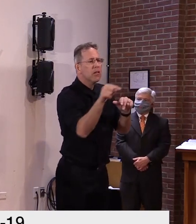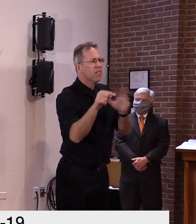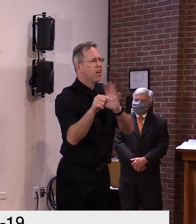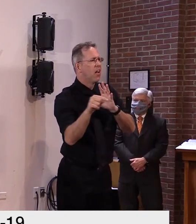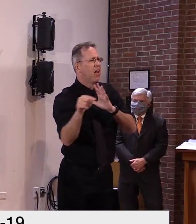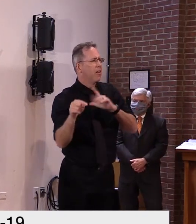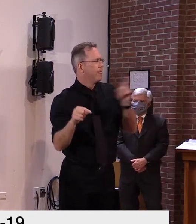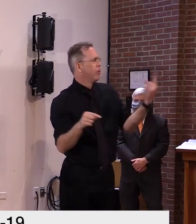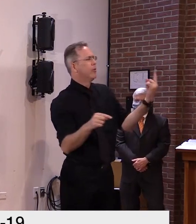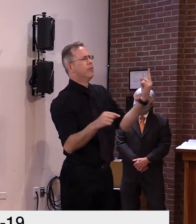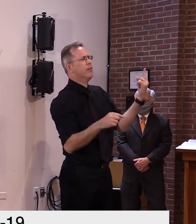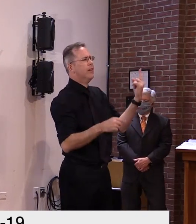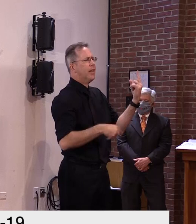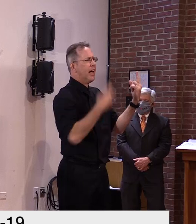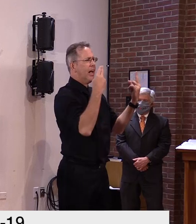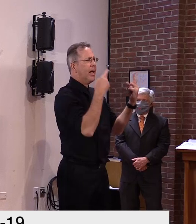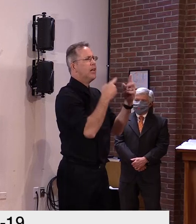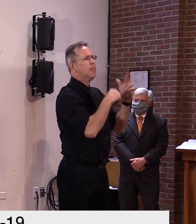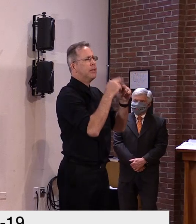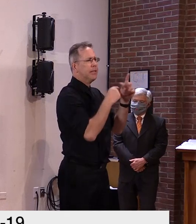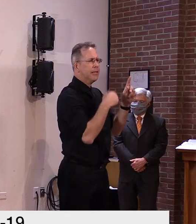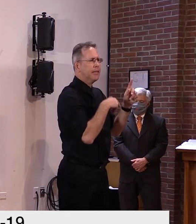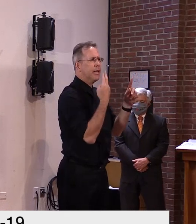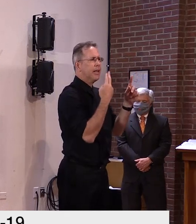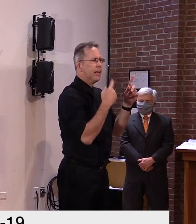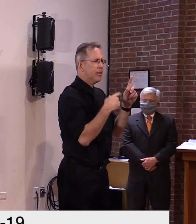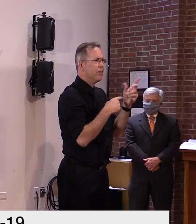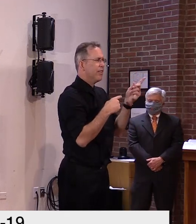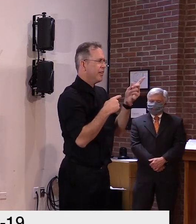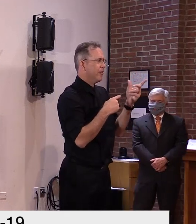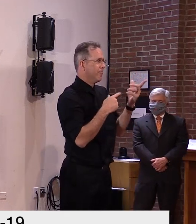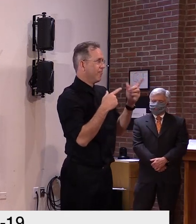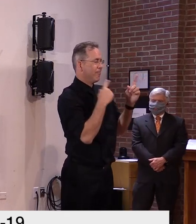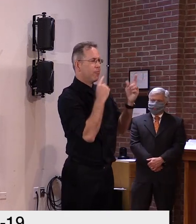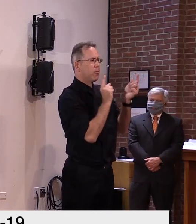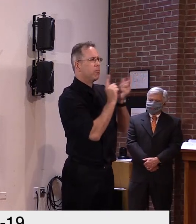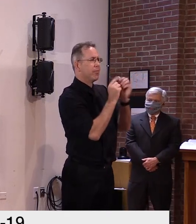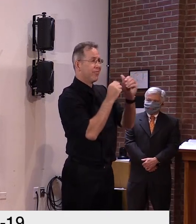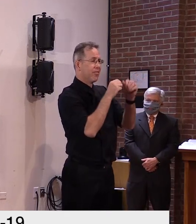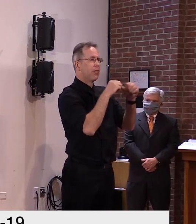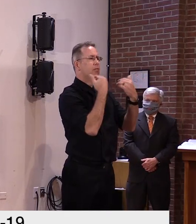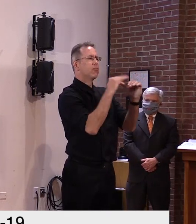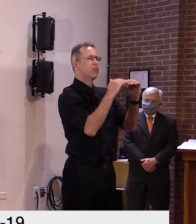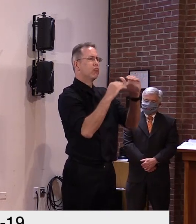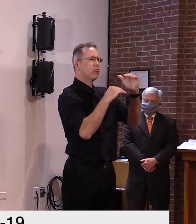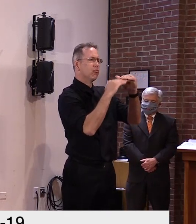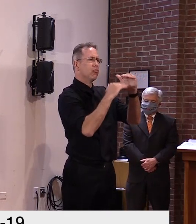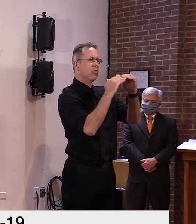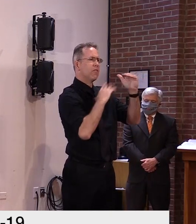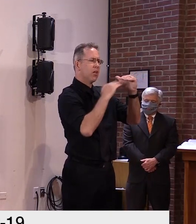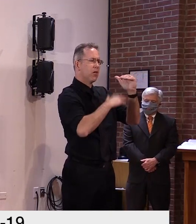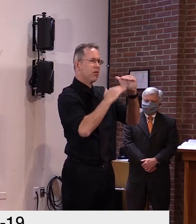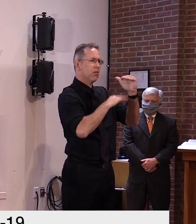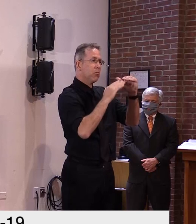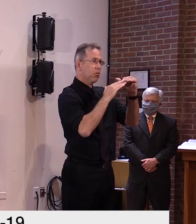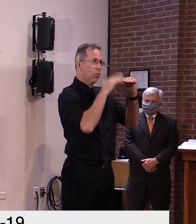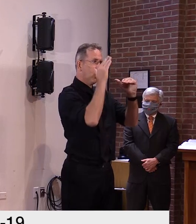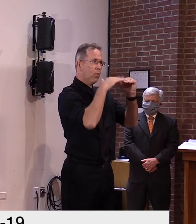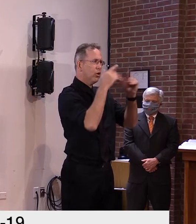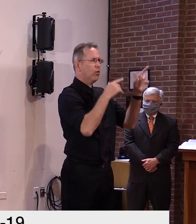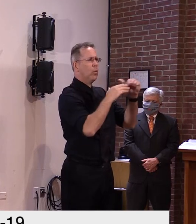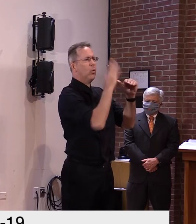higher than our value that we act on. So needless to say,